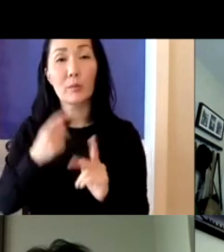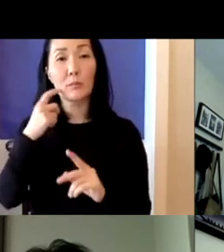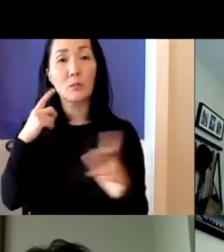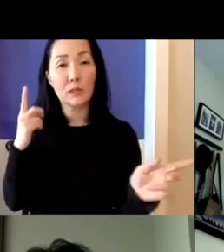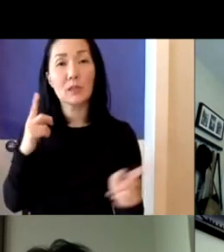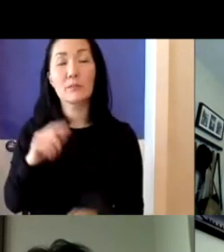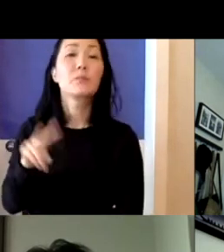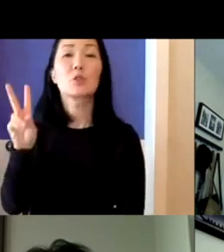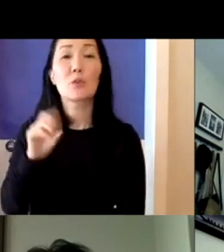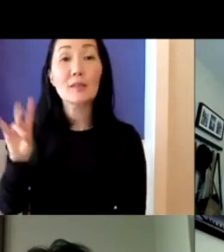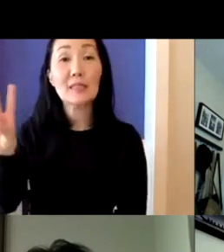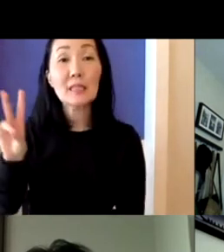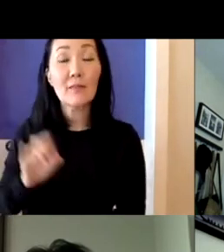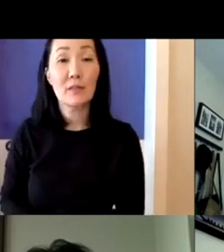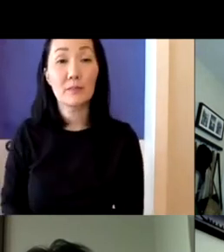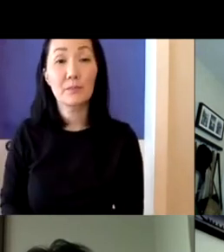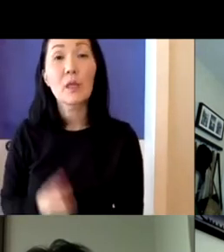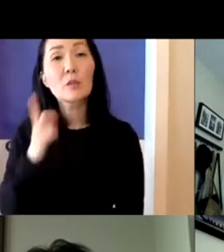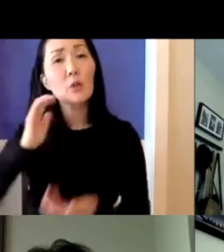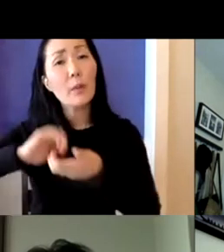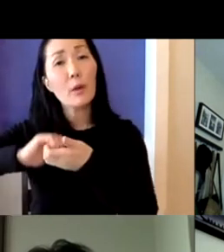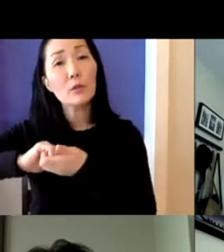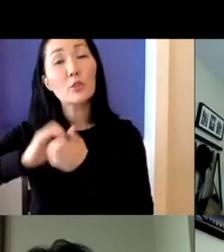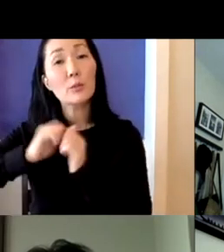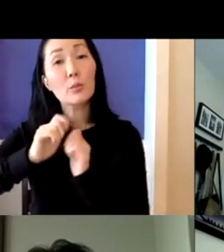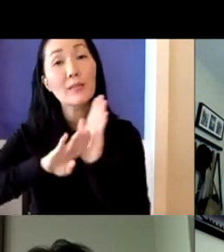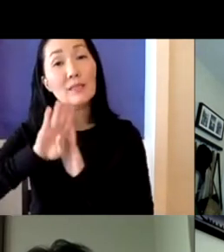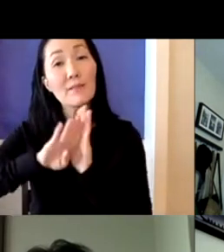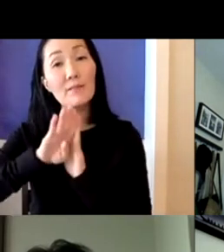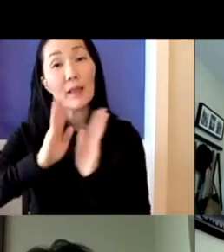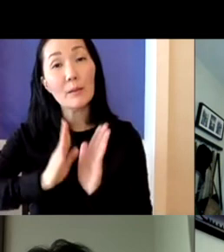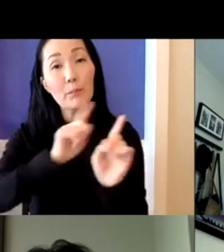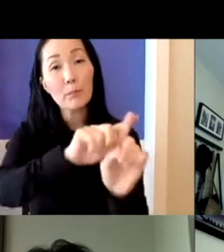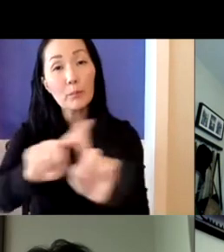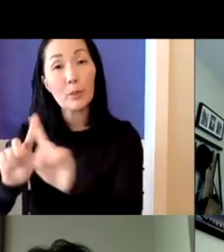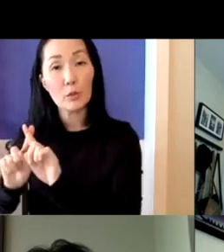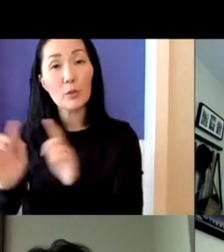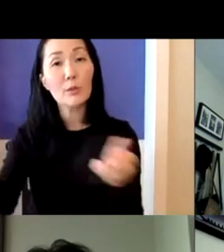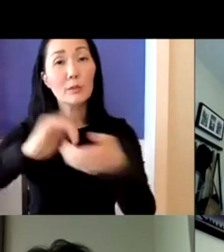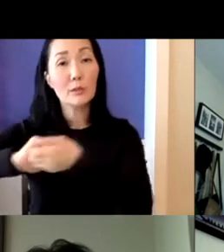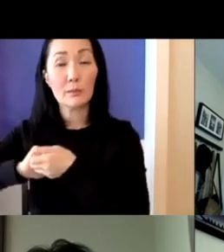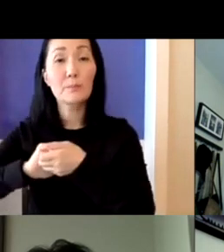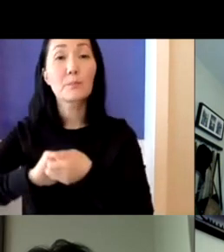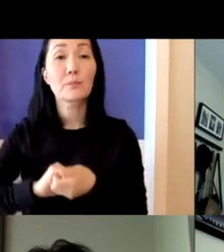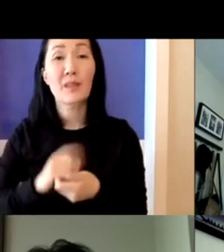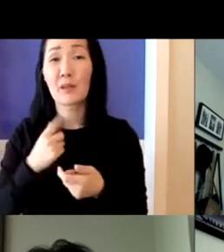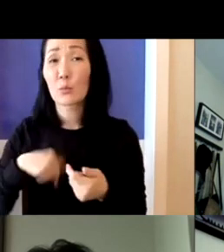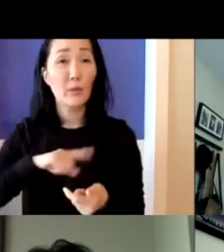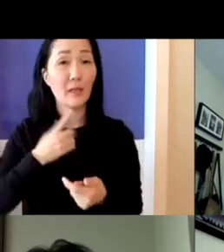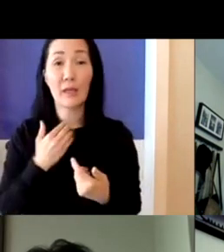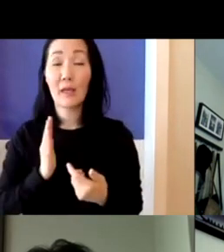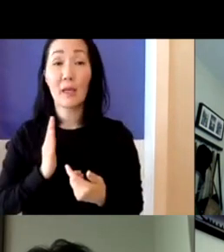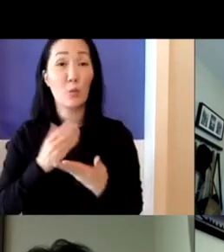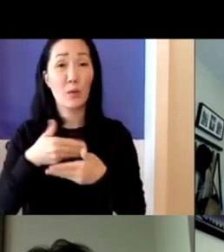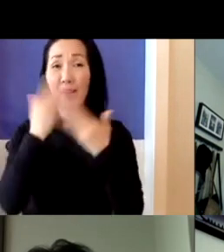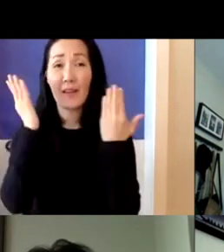out to developers and creating a brand, you know, visibility. We've been invisible in our own land for far too